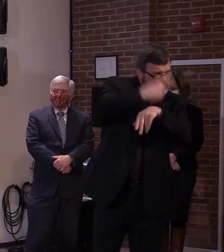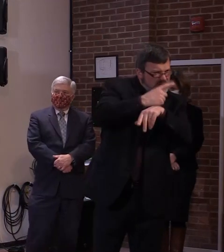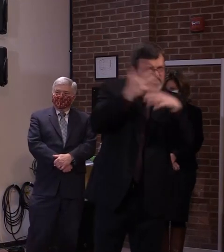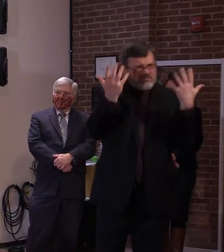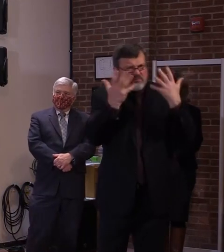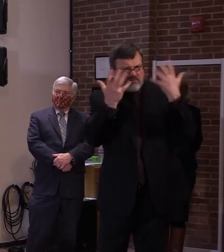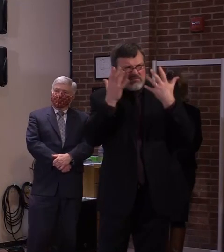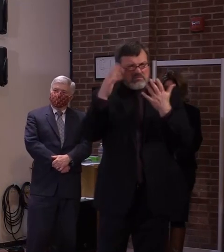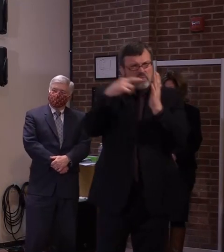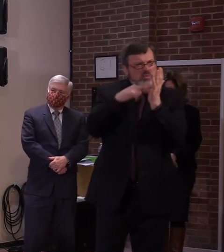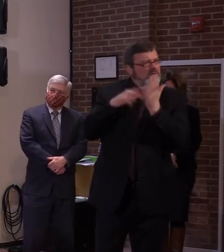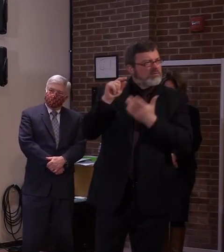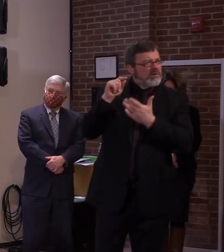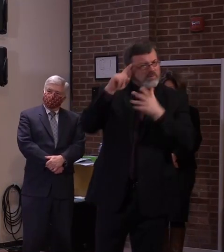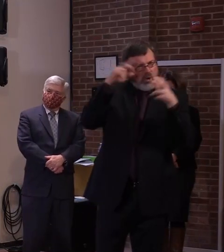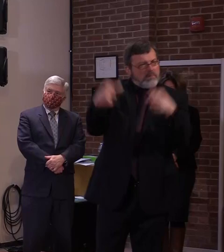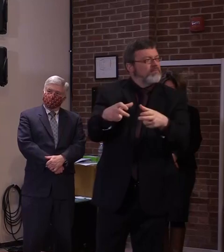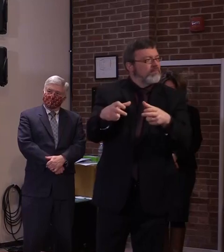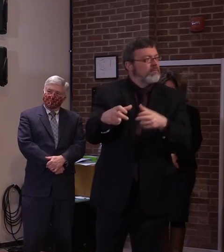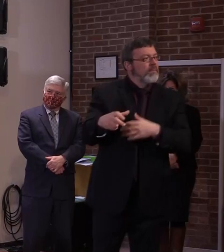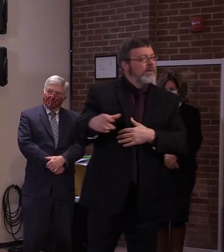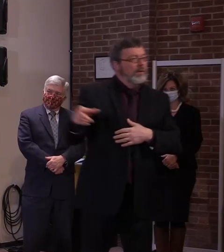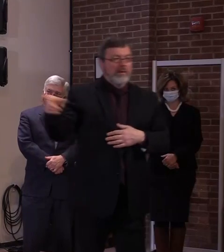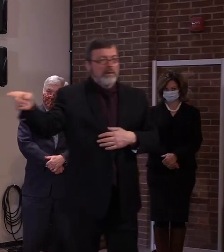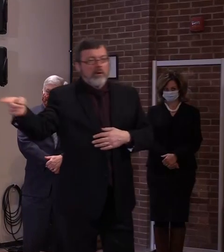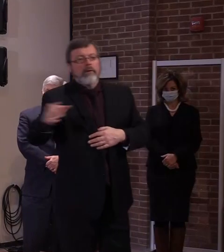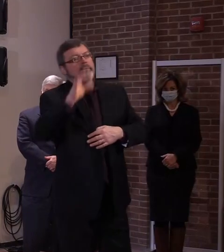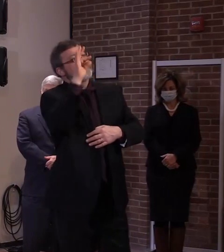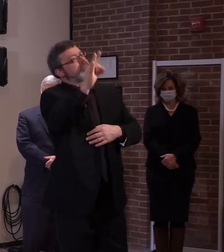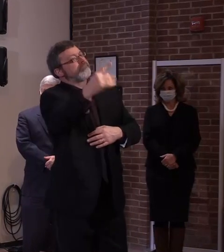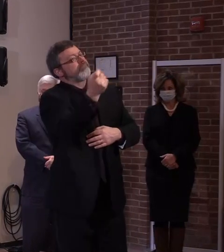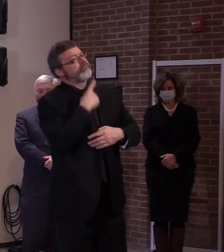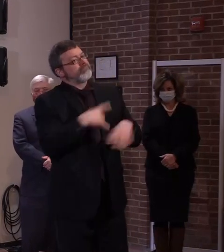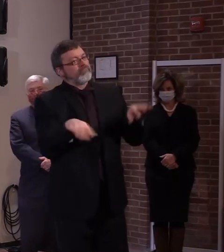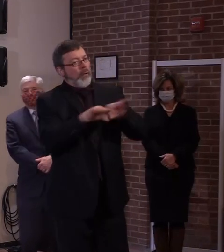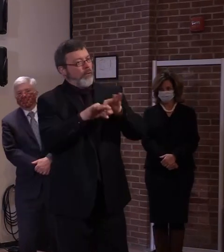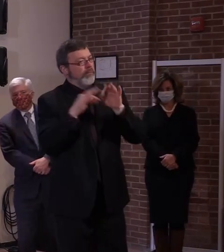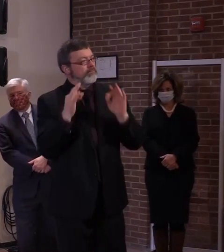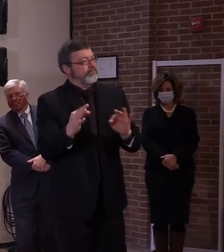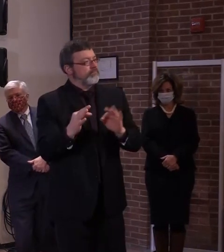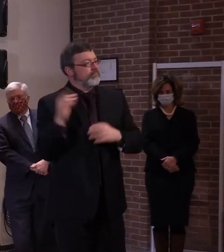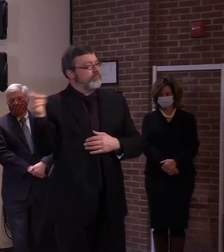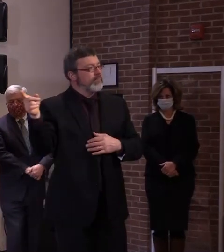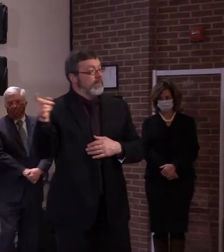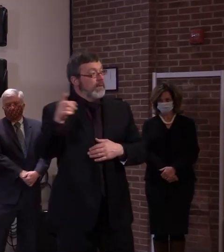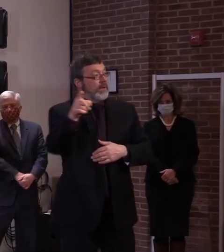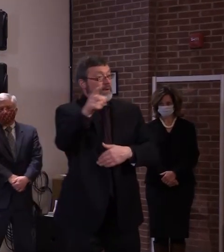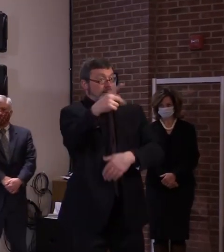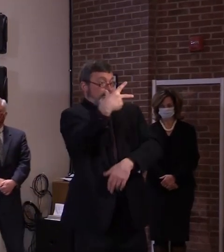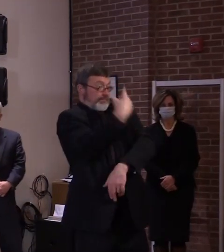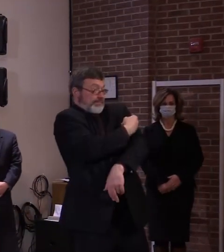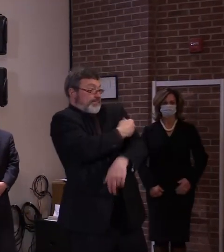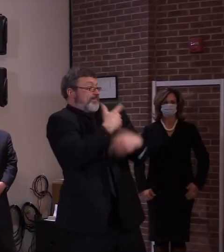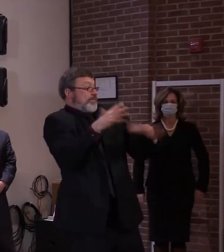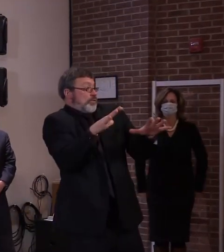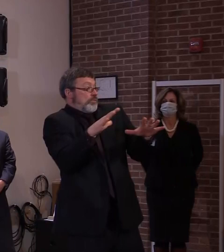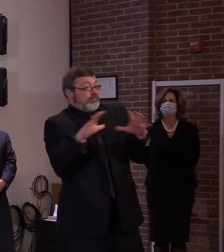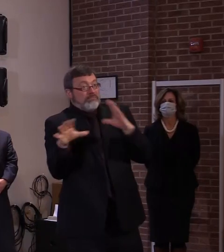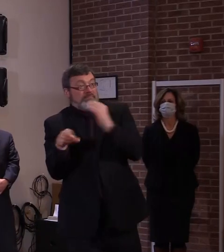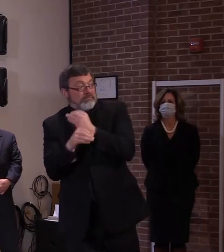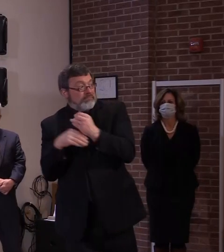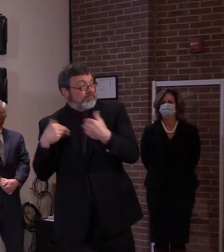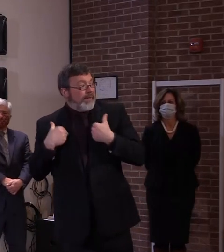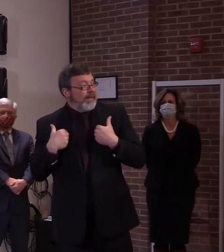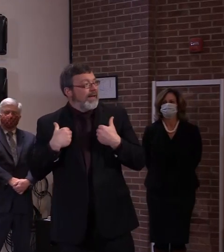Yeah, thanks for that question. First of all, you will see more people who have been vaccinated, possibly more people who've been vaccinated